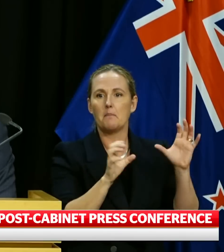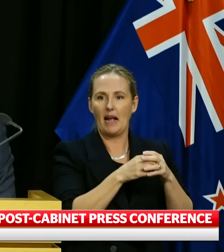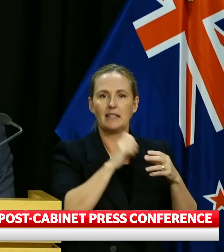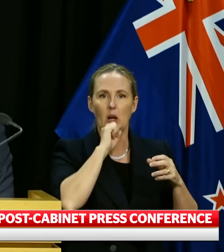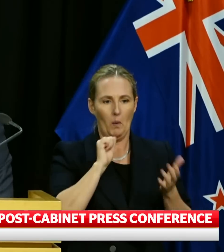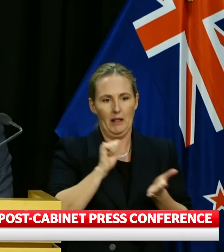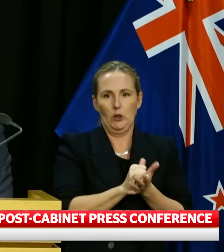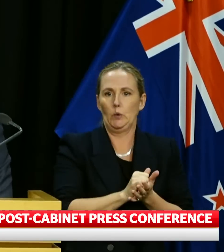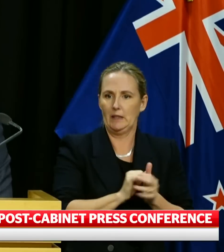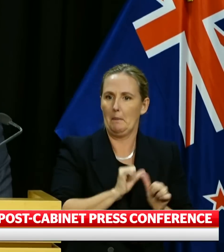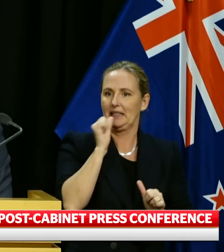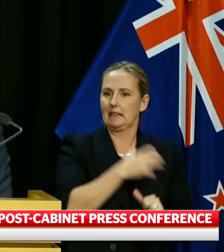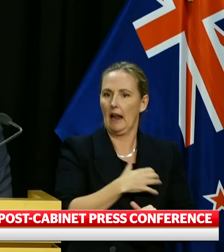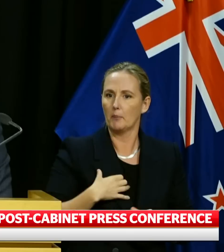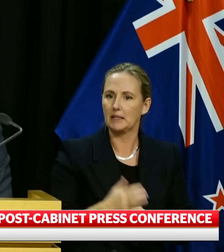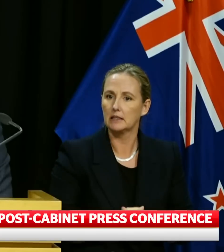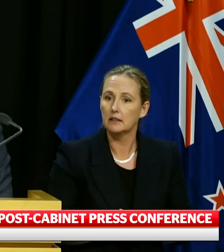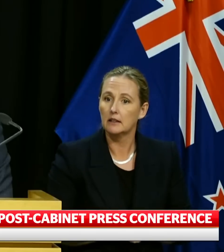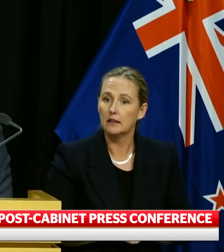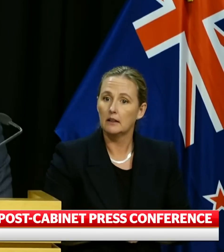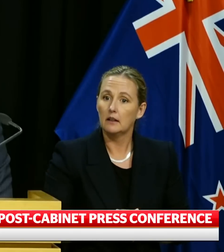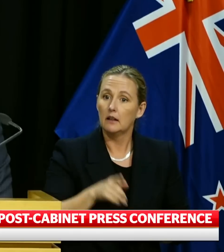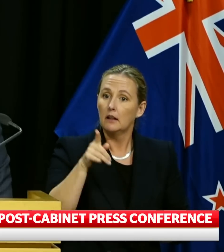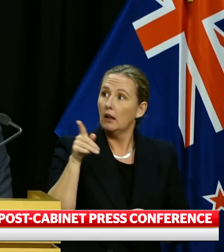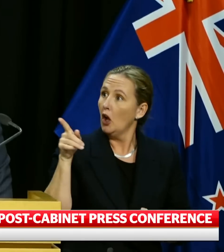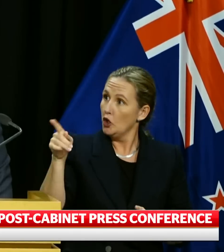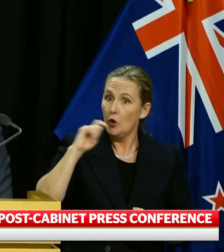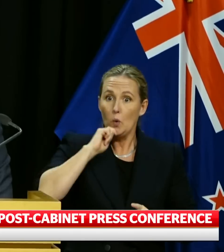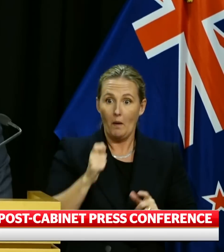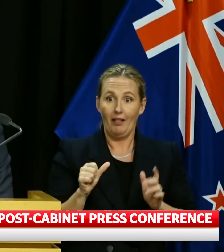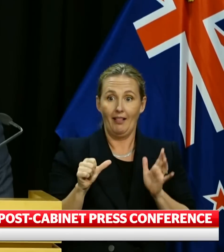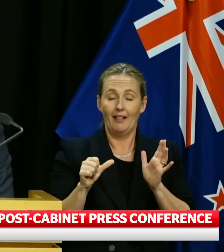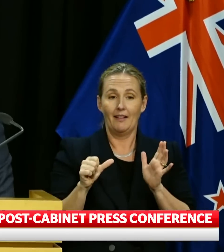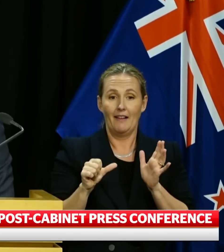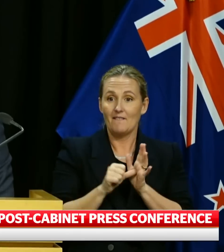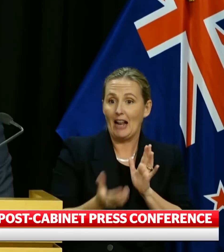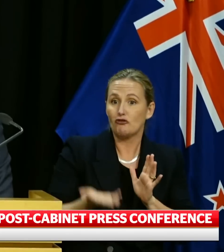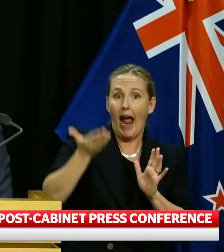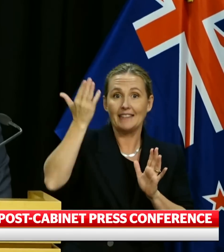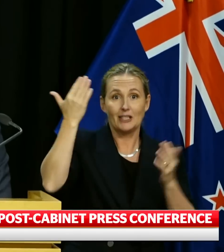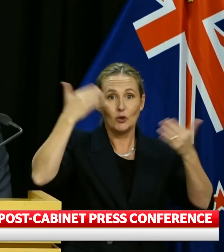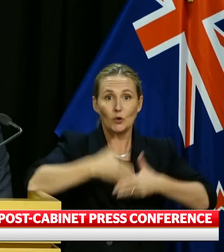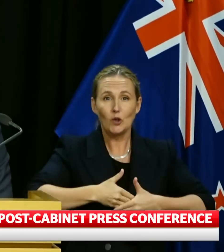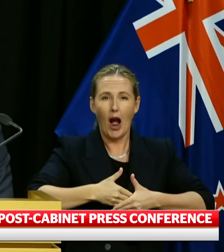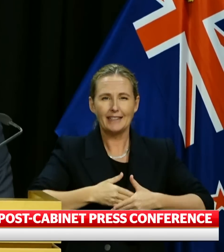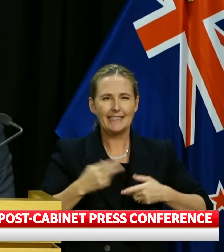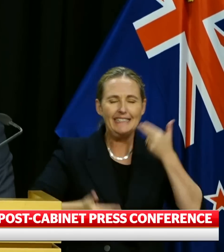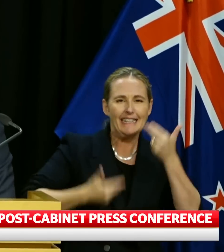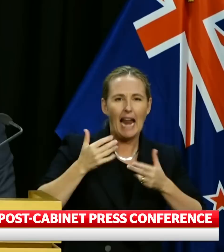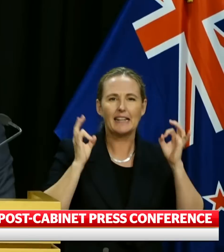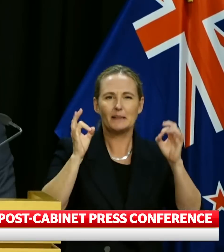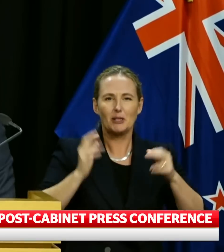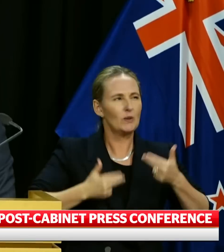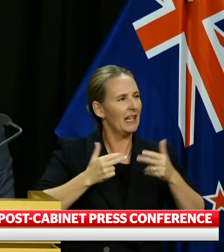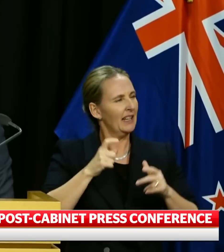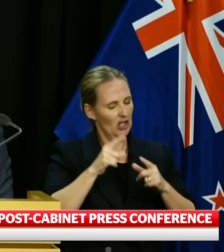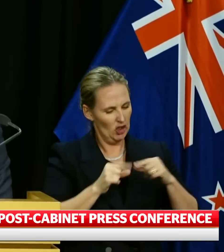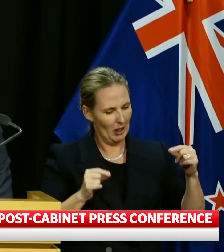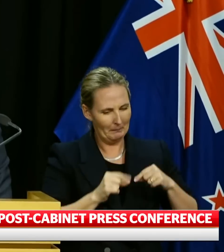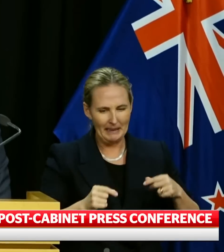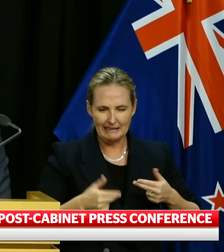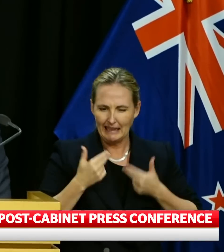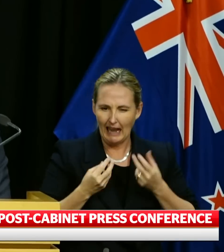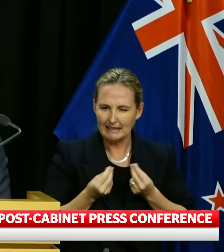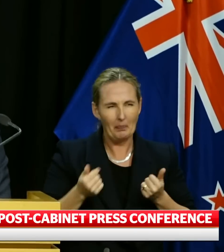hosting a chippy chip dinner fundraiser tonight. I can't remember the exact name of it, but in the